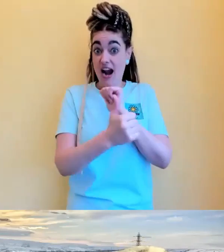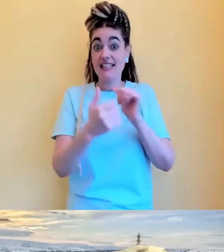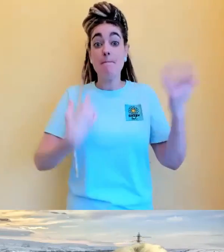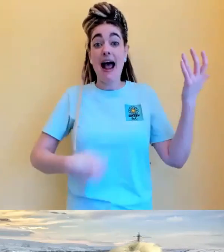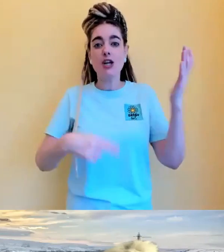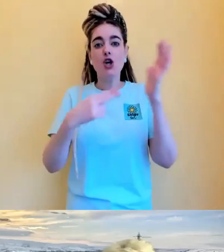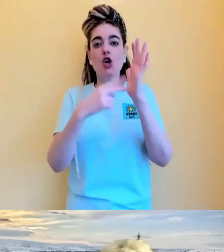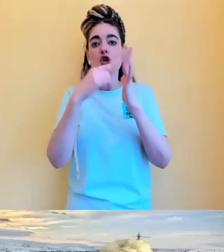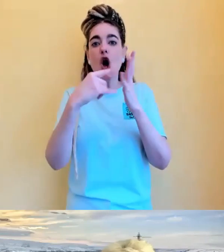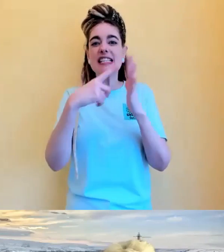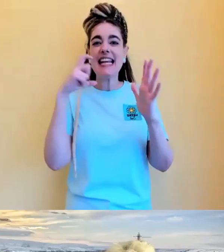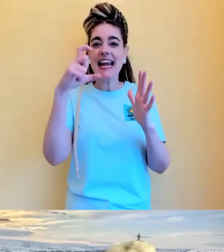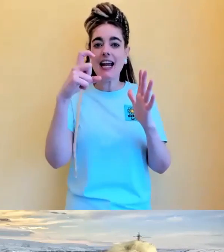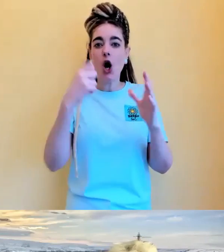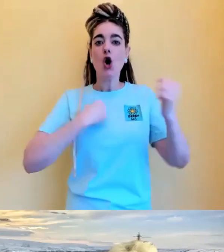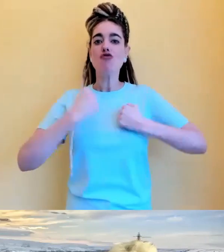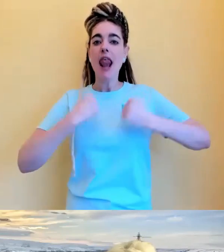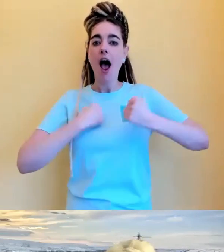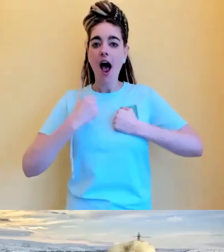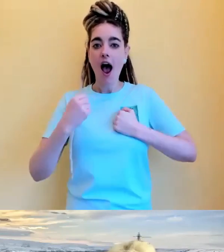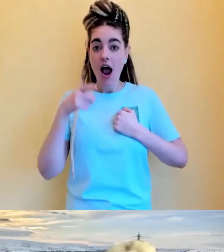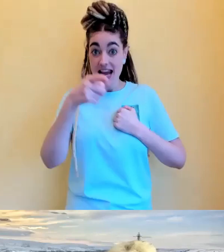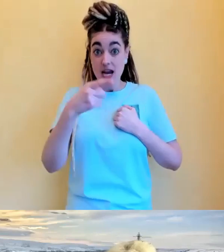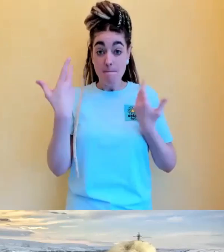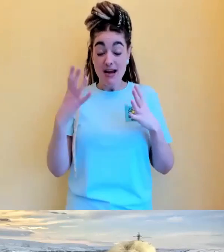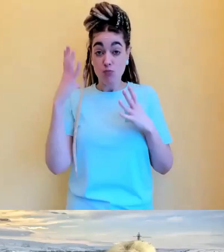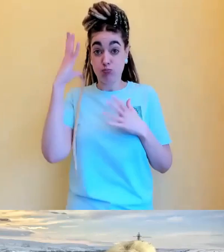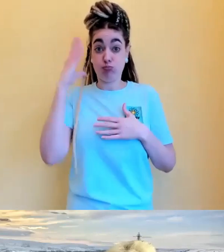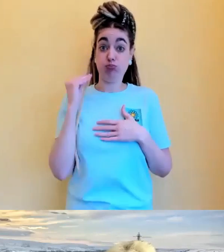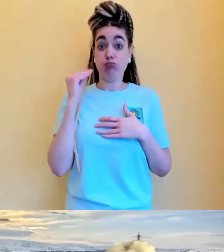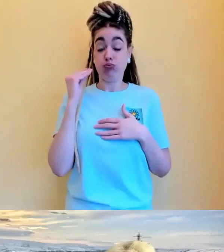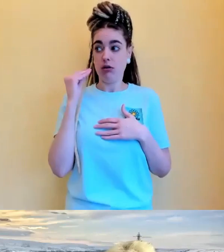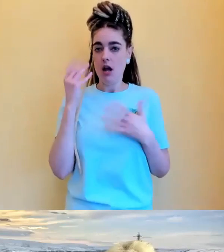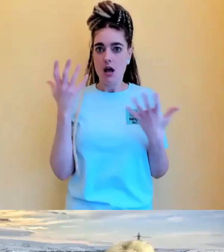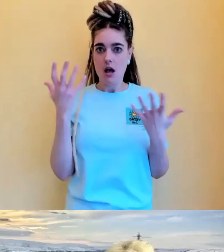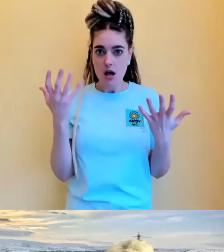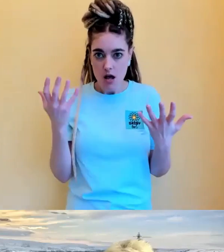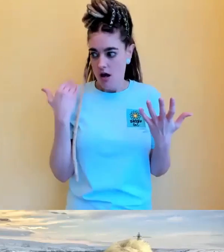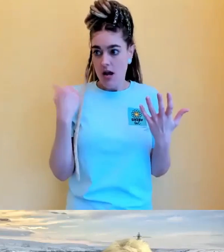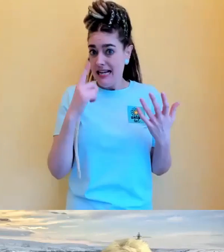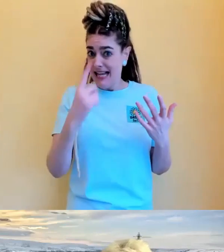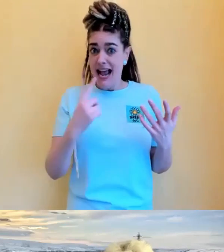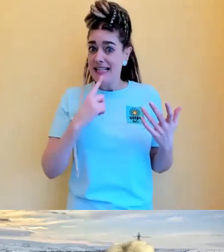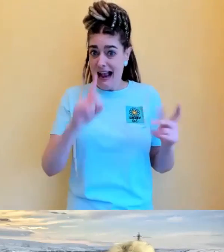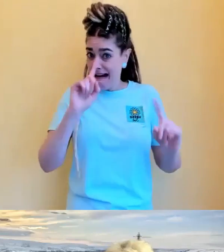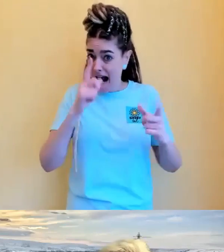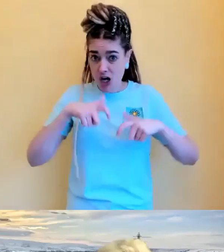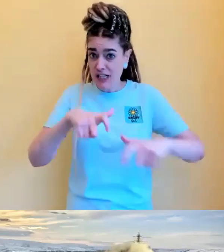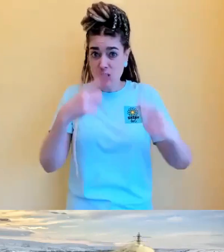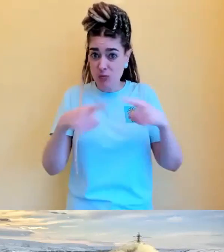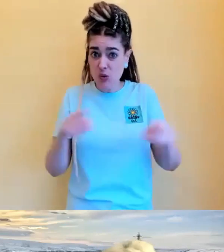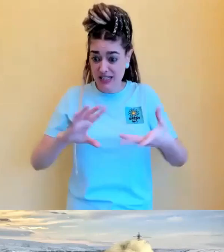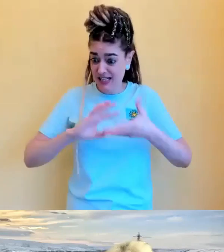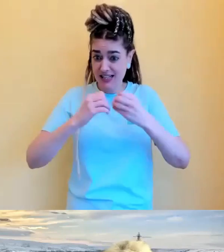Gorilla, who has just lost his hearing and is absolutely sure he won't be able to continue making music. And I'm going to point him to your work